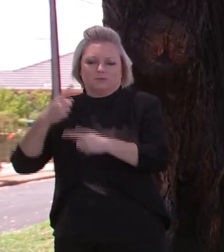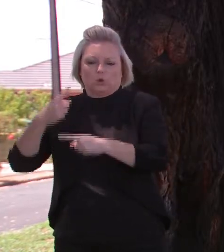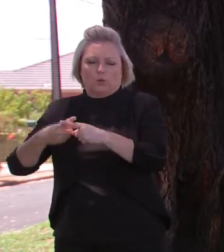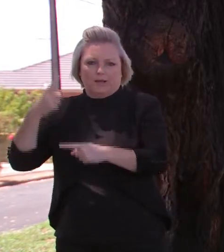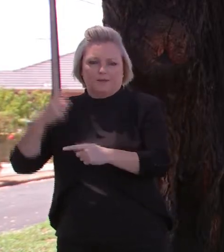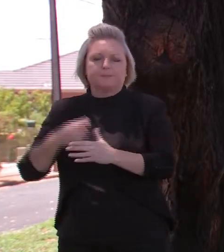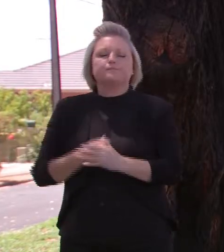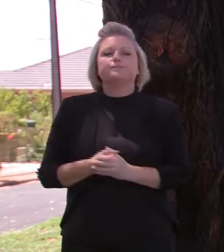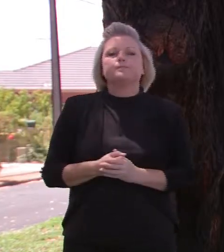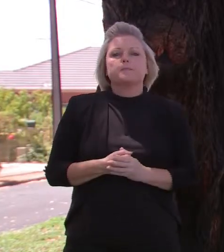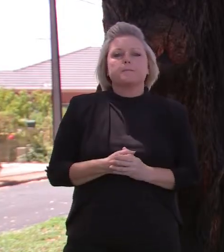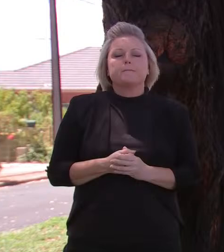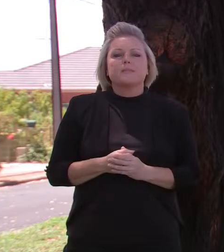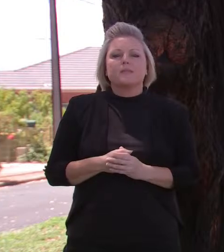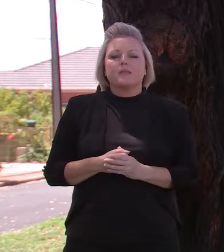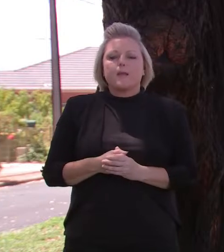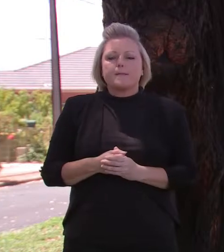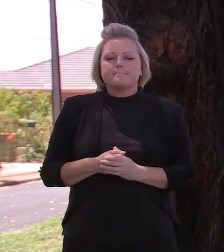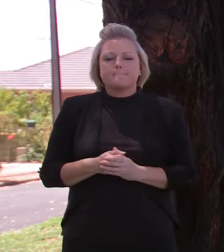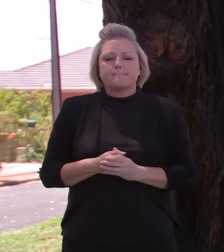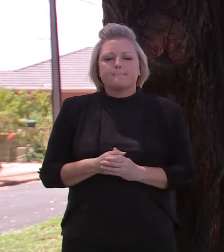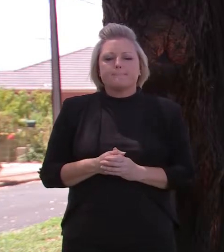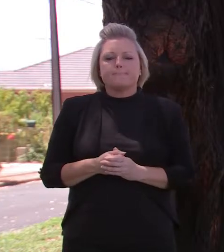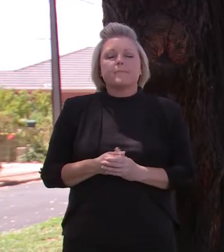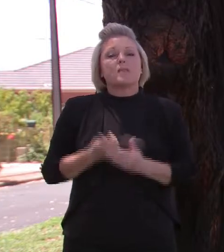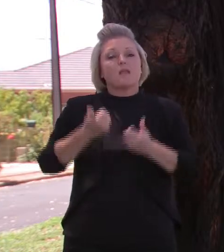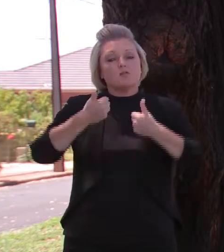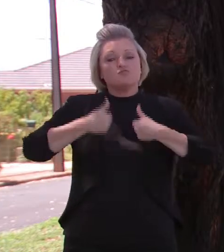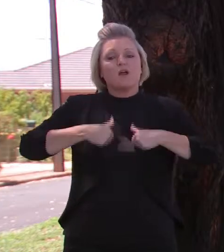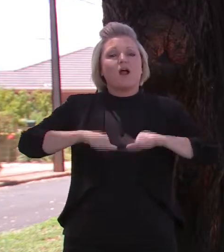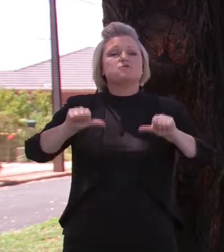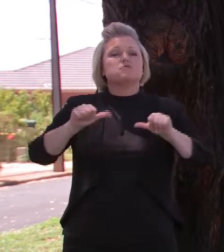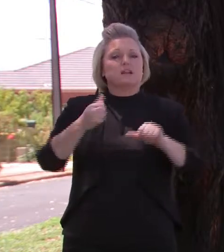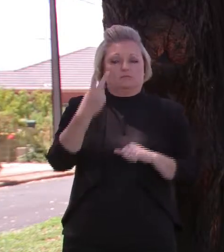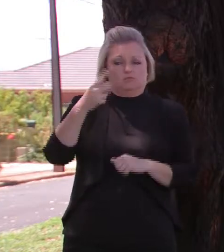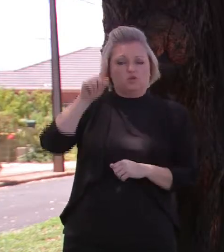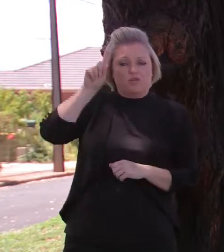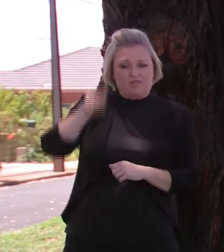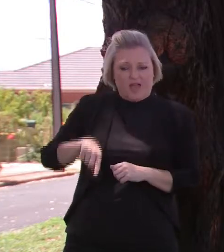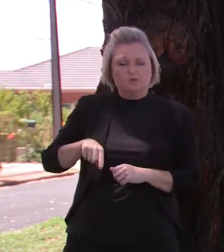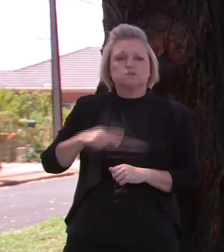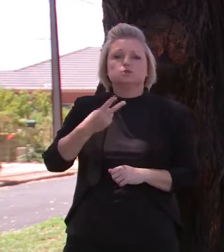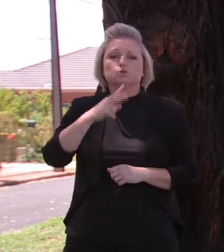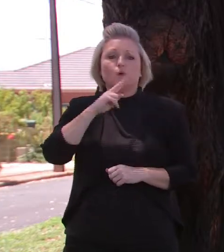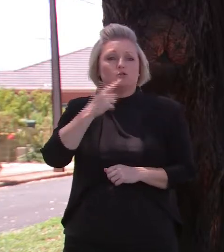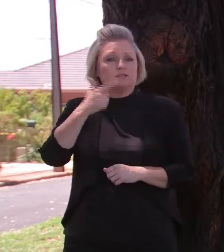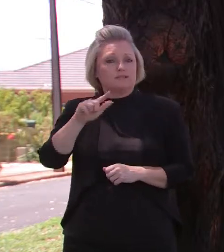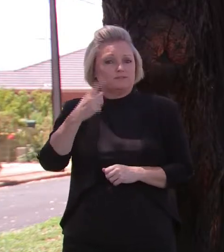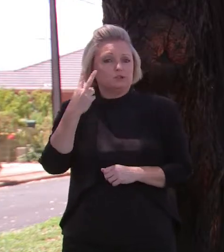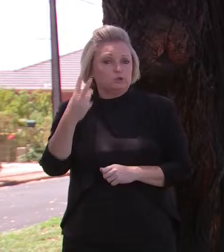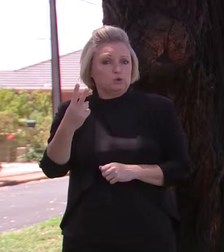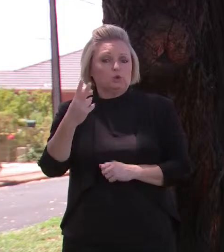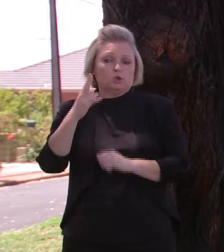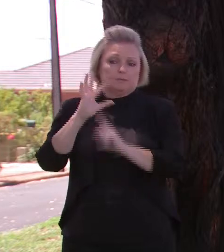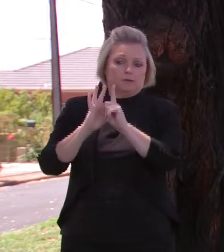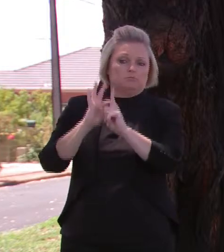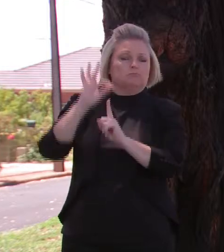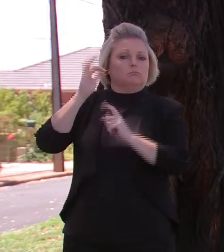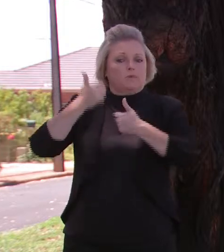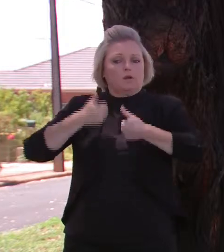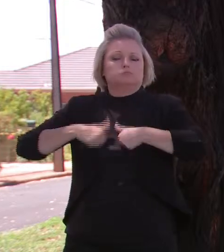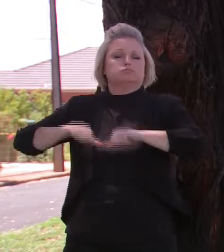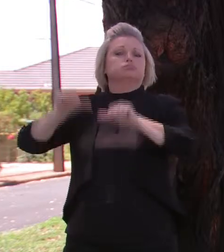recorded 2,227 recoveries, so significantly above the number of new infections.